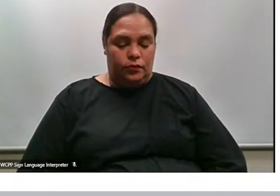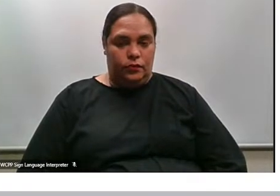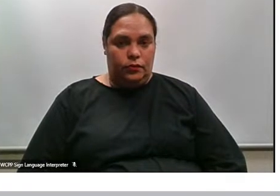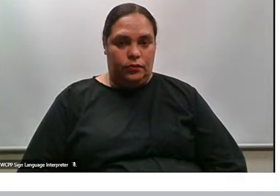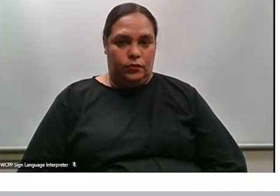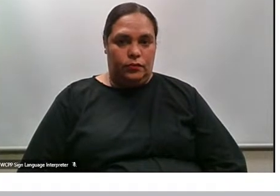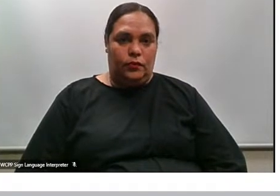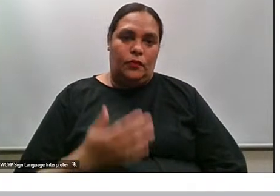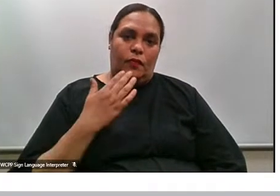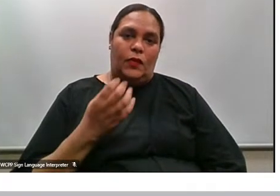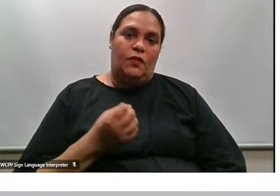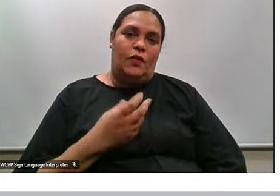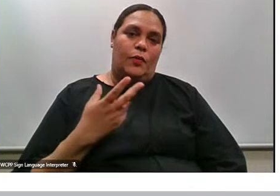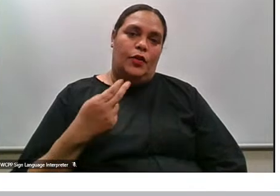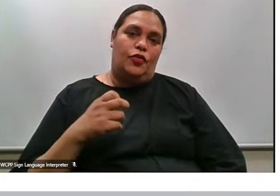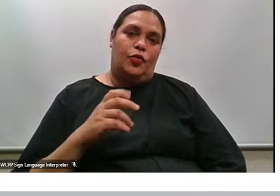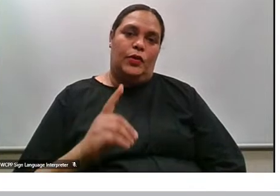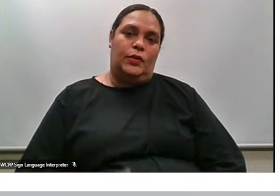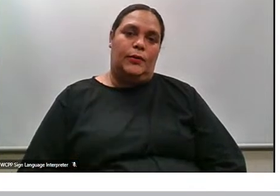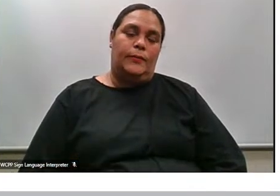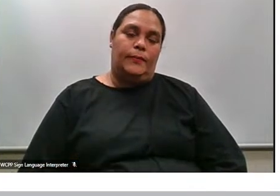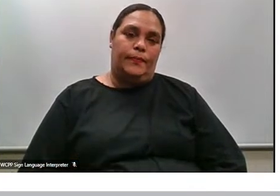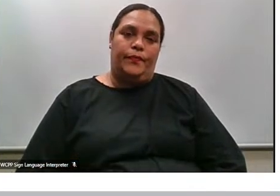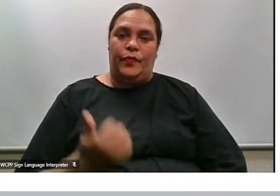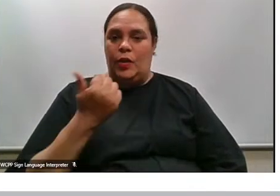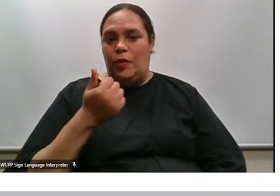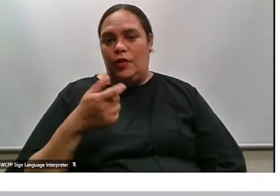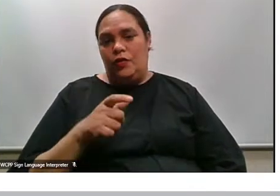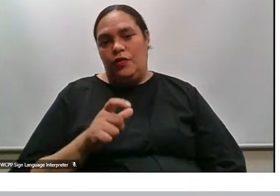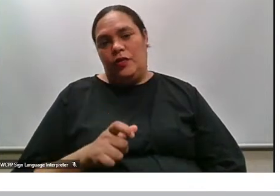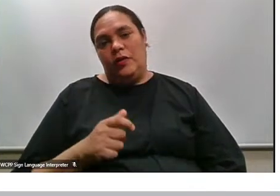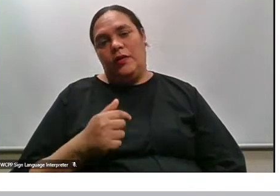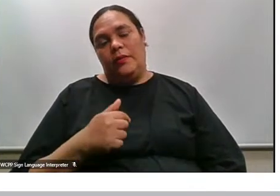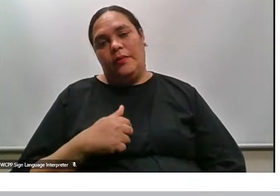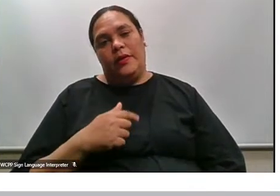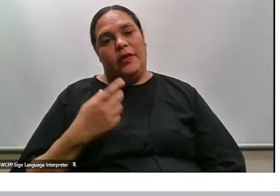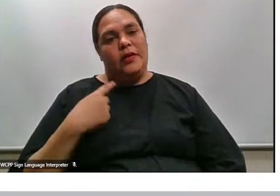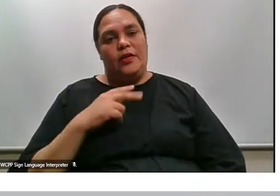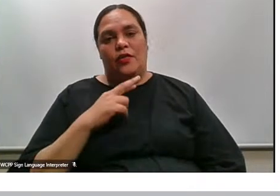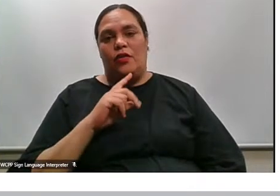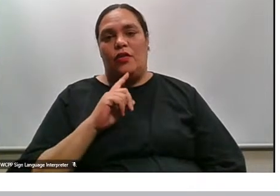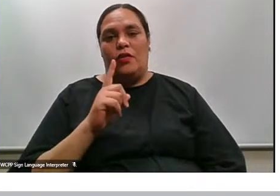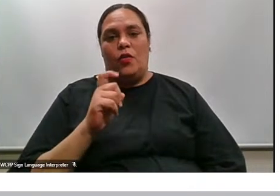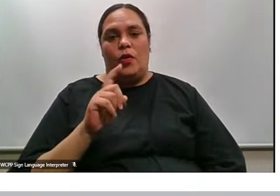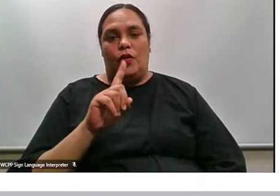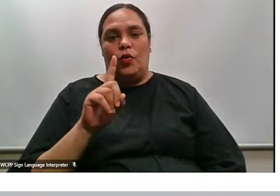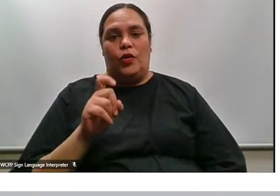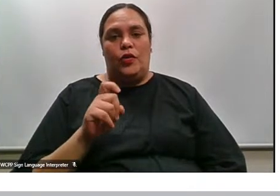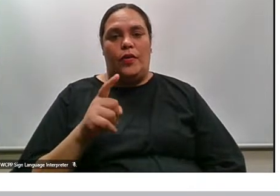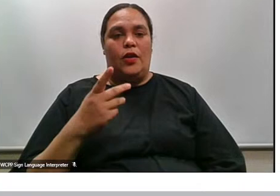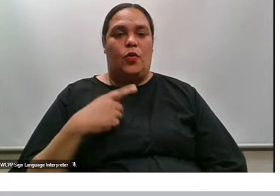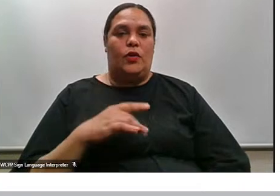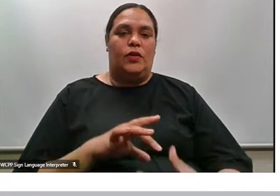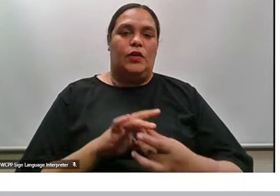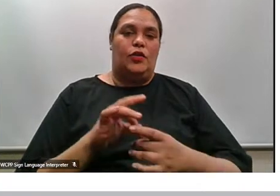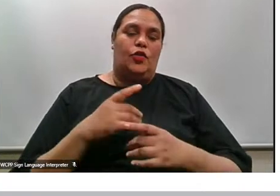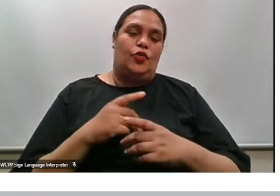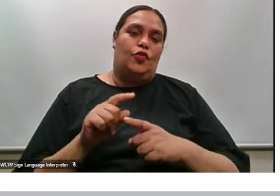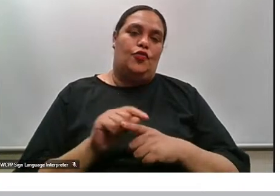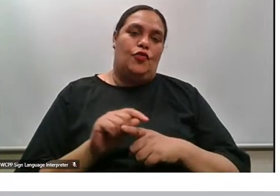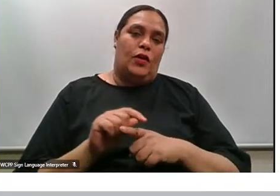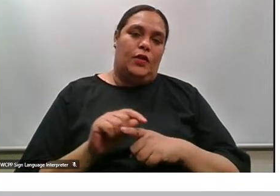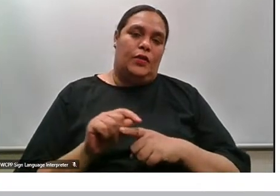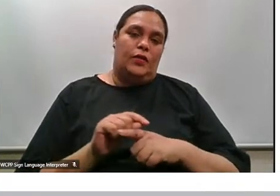Thank you very much, Ashoti. Apology, Chair. I did not answer one of the questions, and it was in relation to the training,